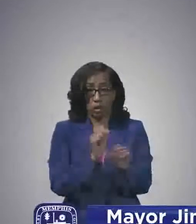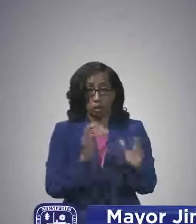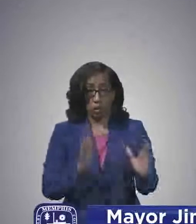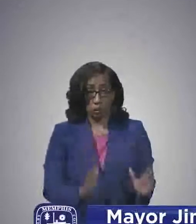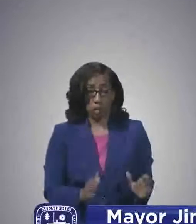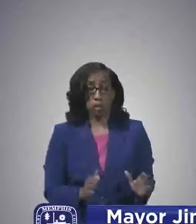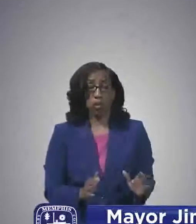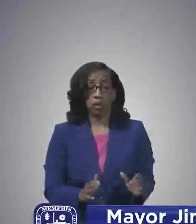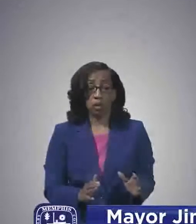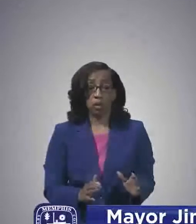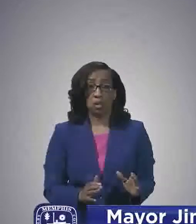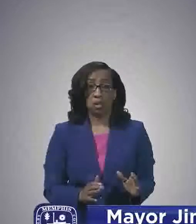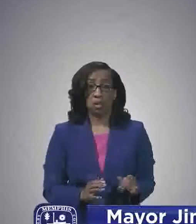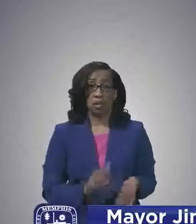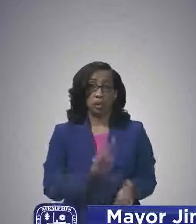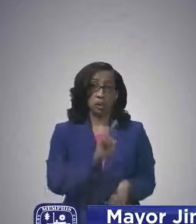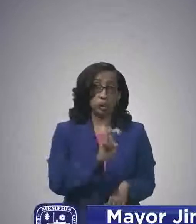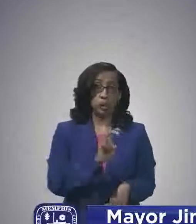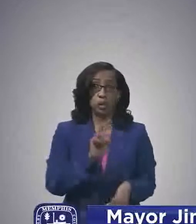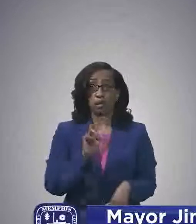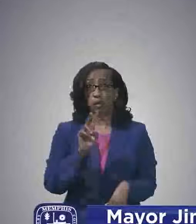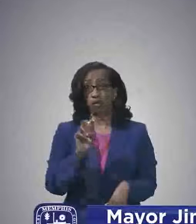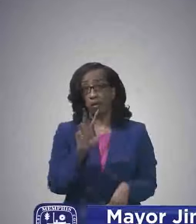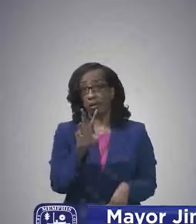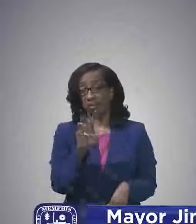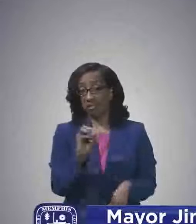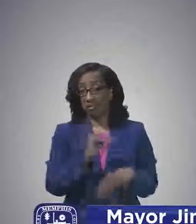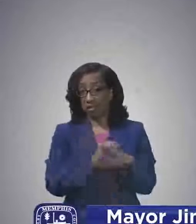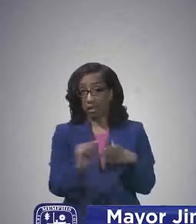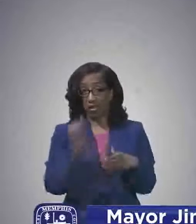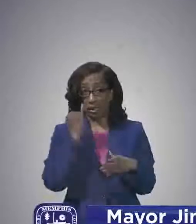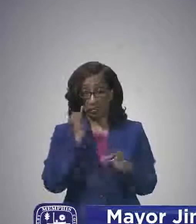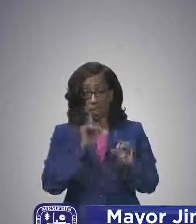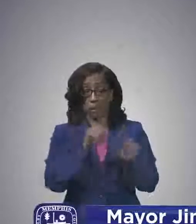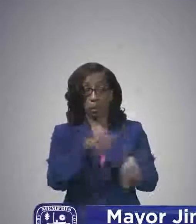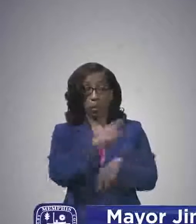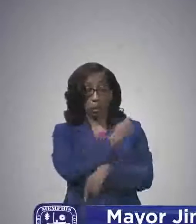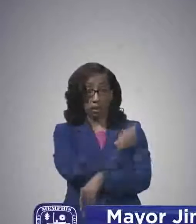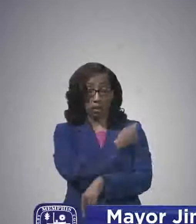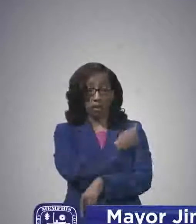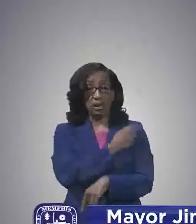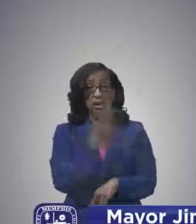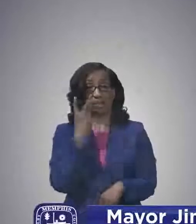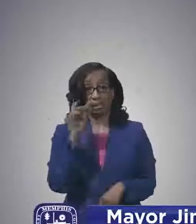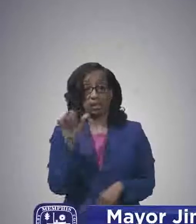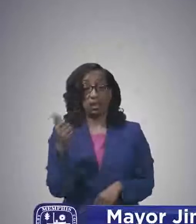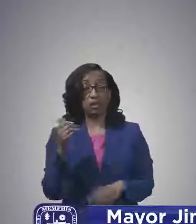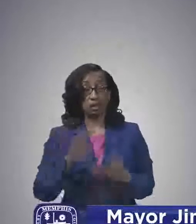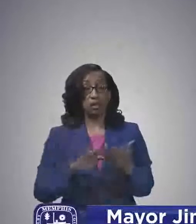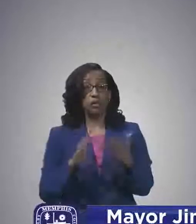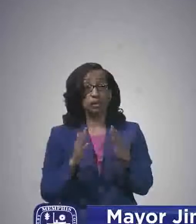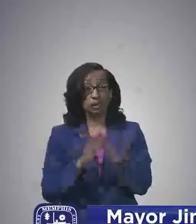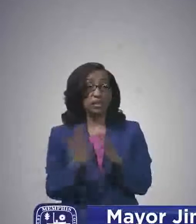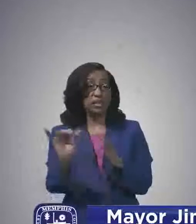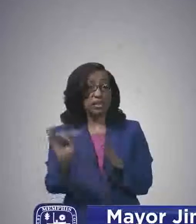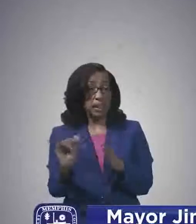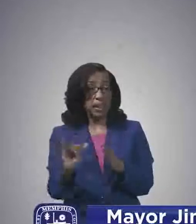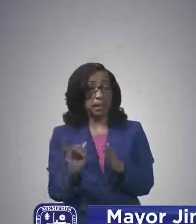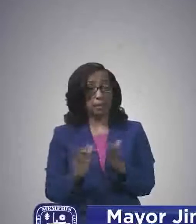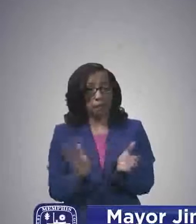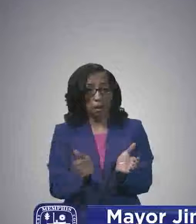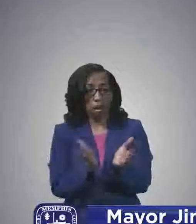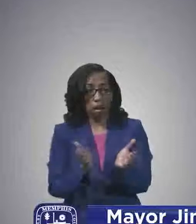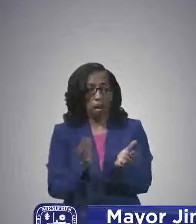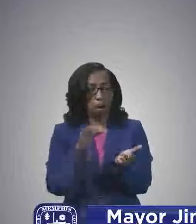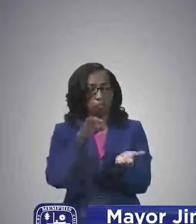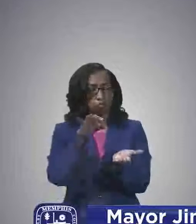with $200 or $250 if they would go get vaccinated. I've seen other cities incentivize it,